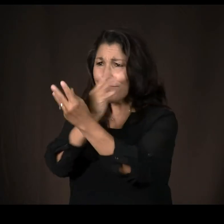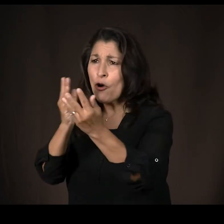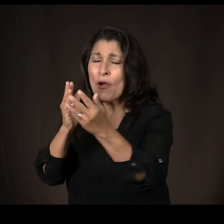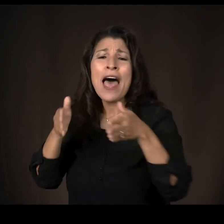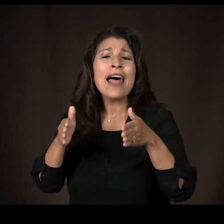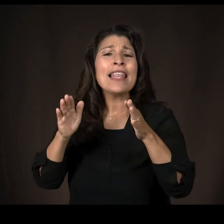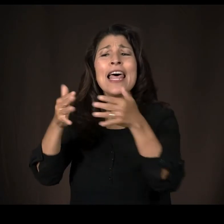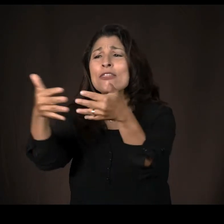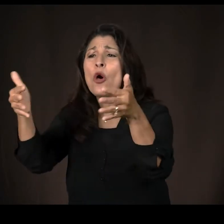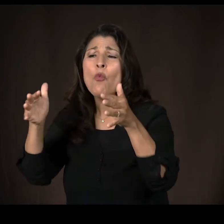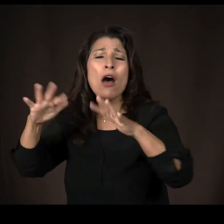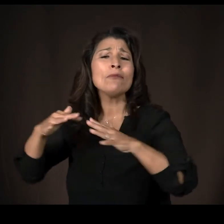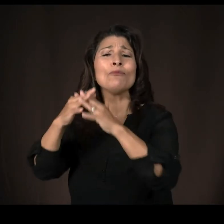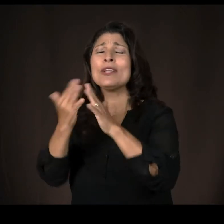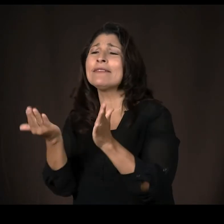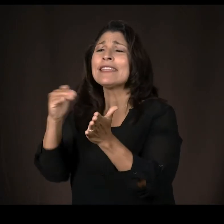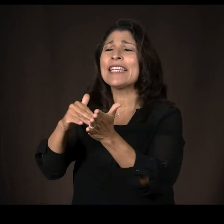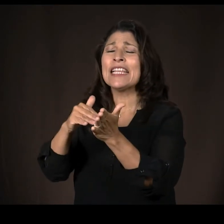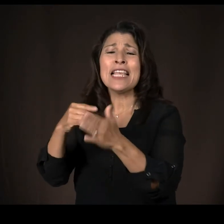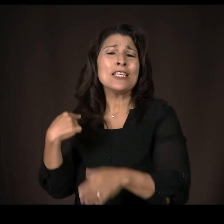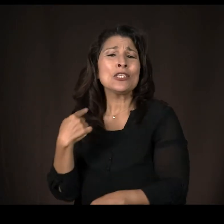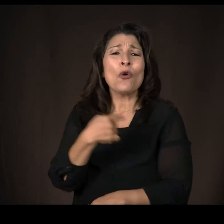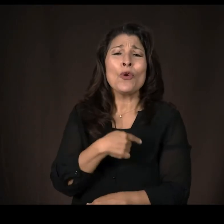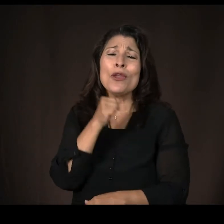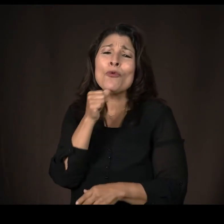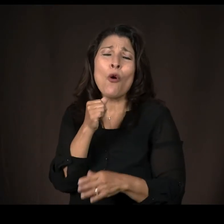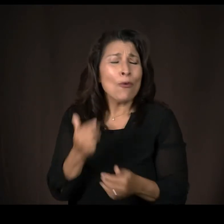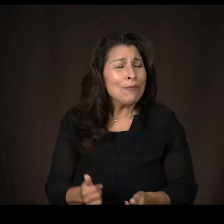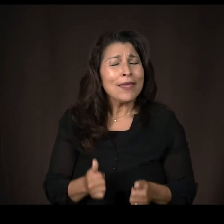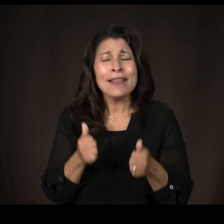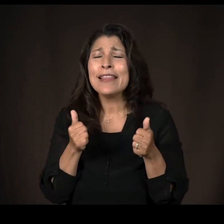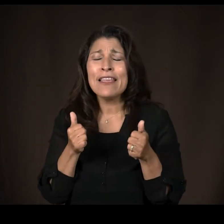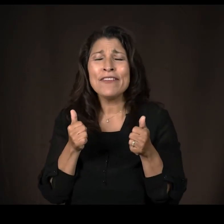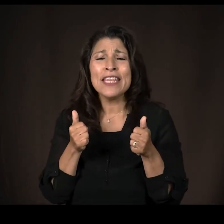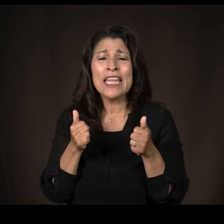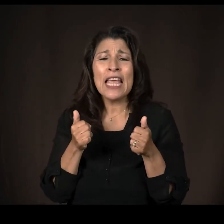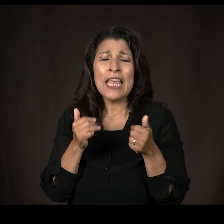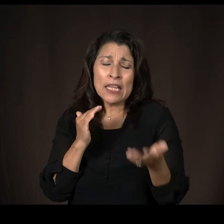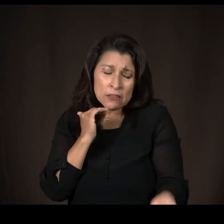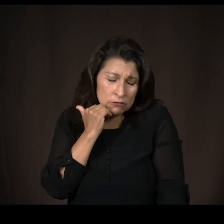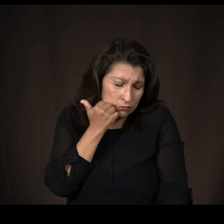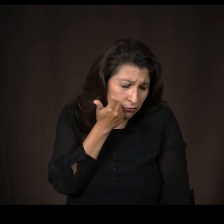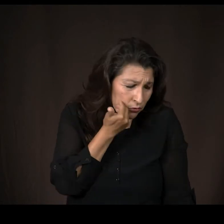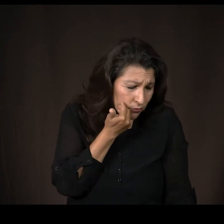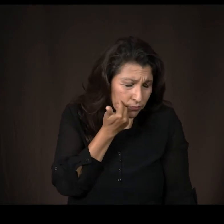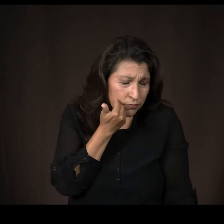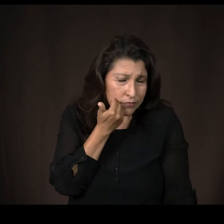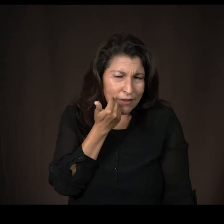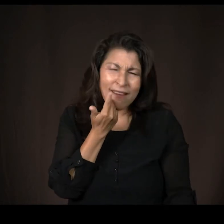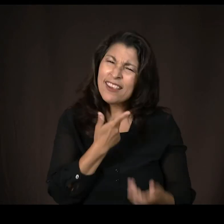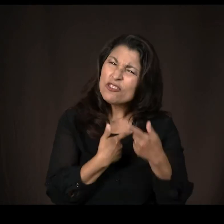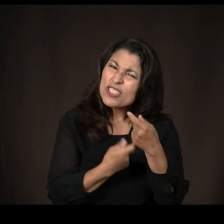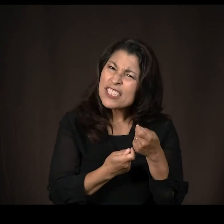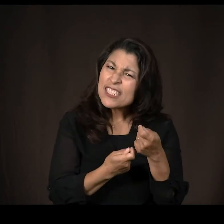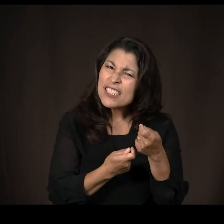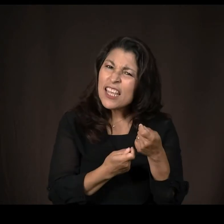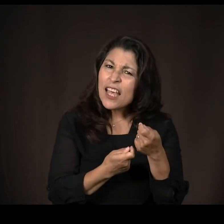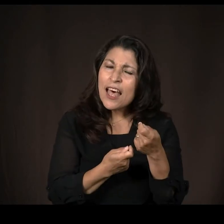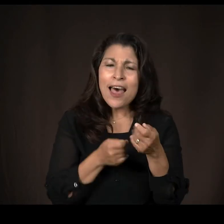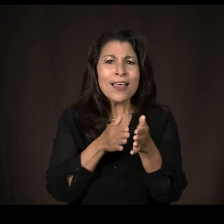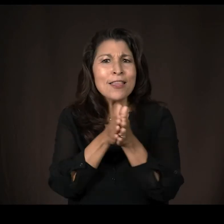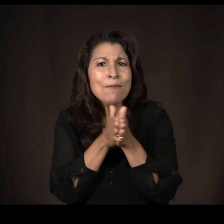wall of Jerusalem so we will no longer be living in disgrace. Interesting.